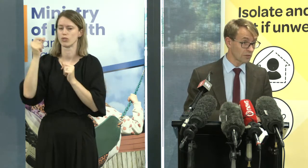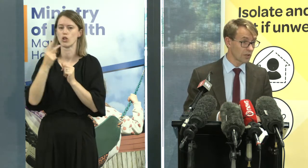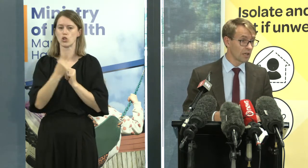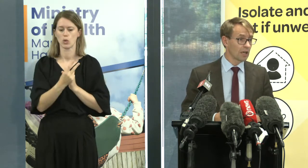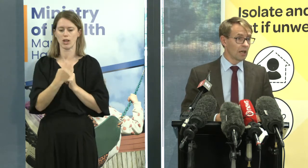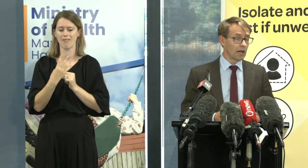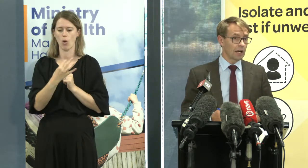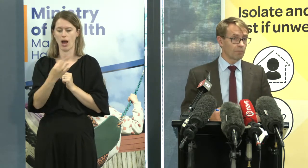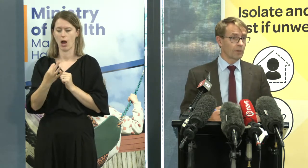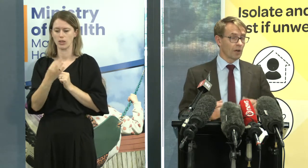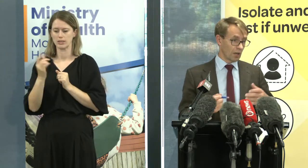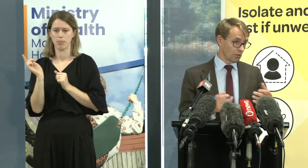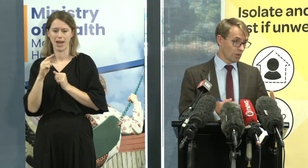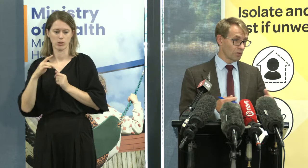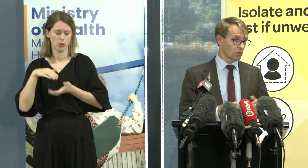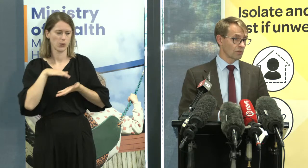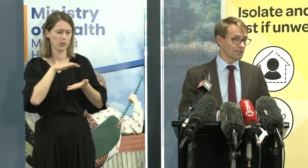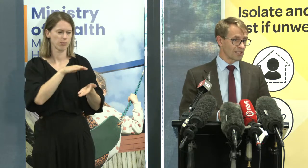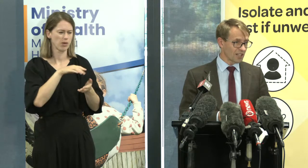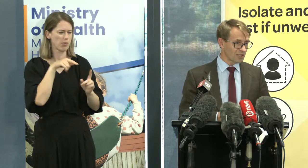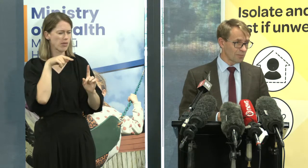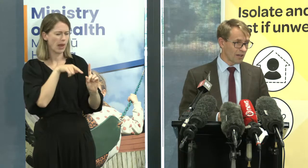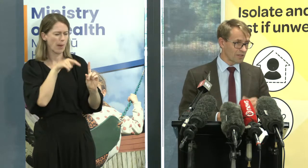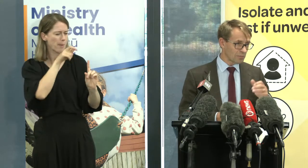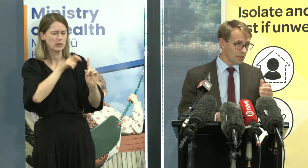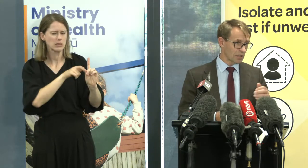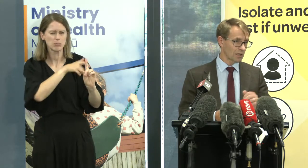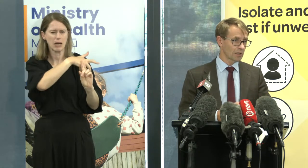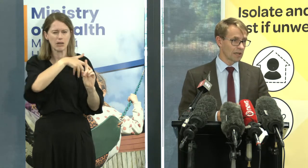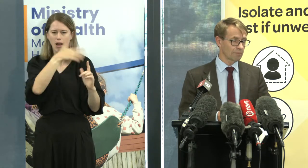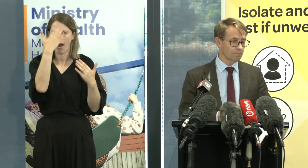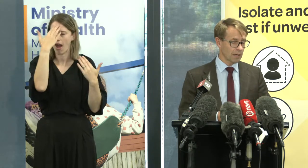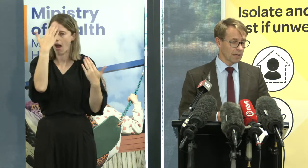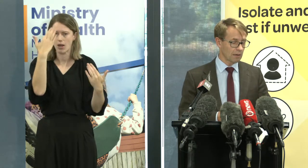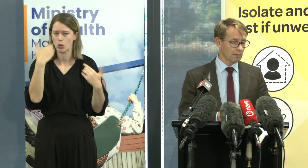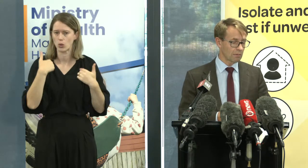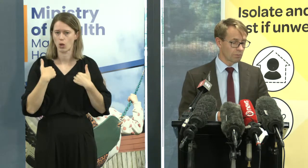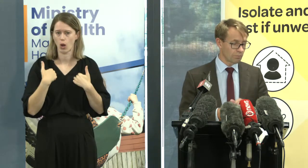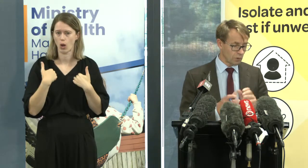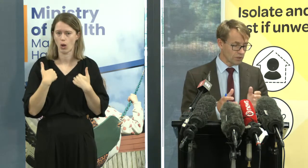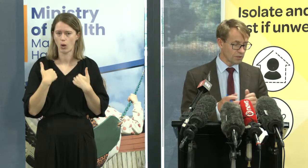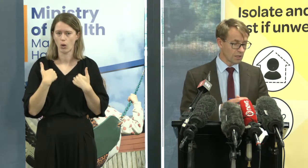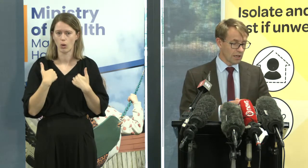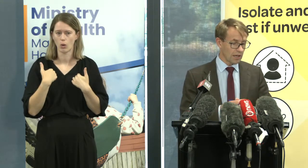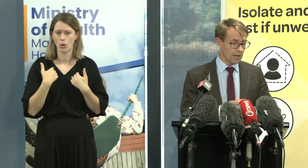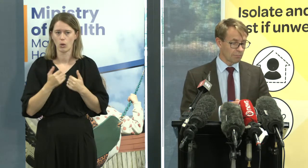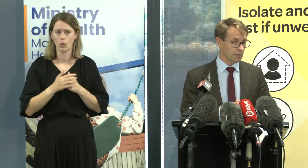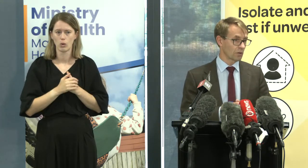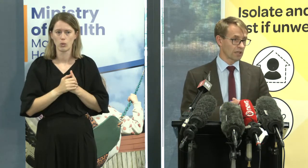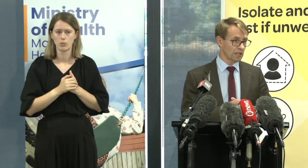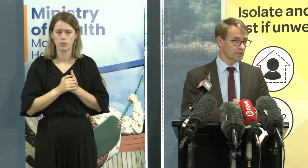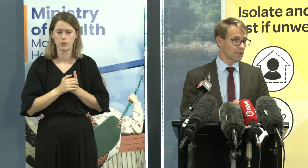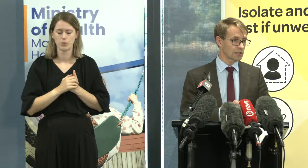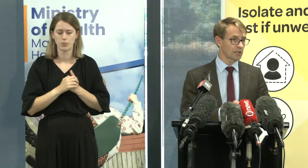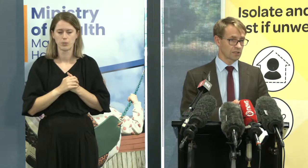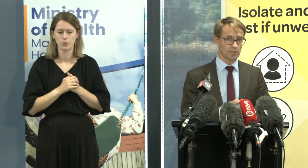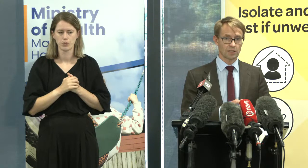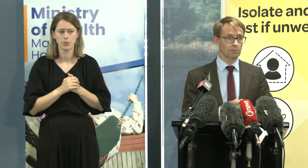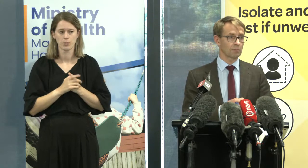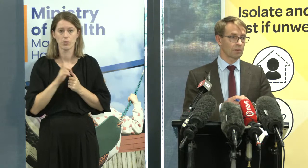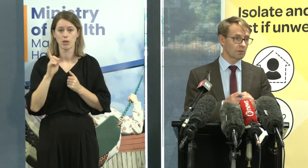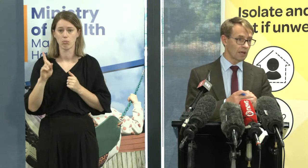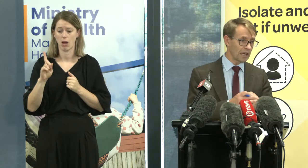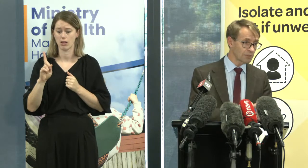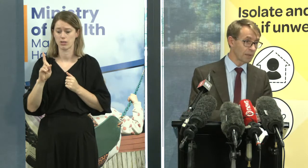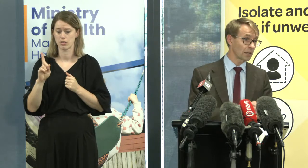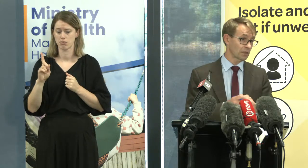24 hours. I'm not sure of the details behind this particular person, but what I can say is that the